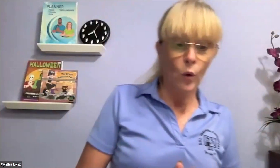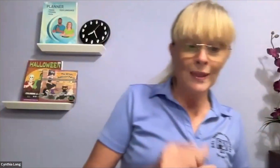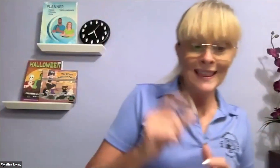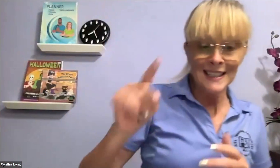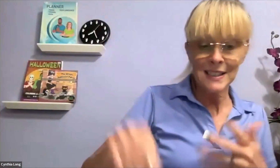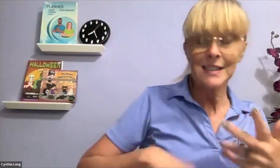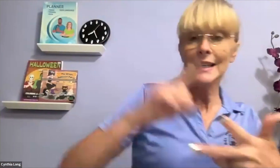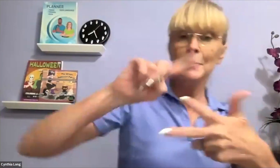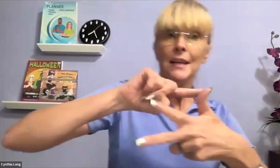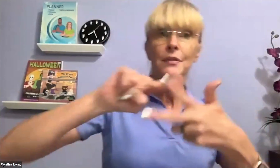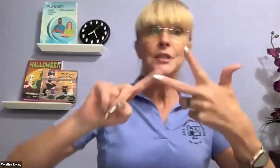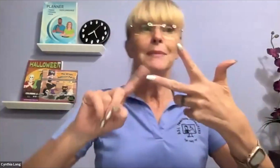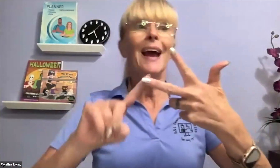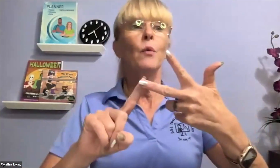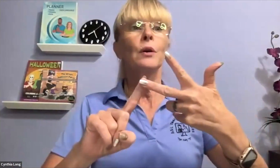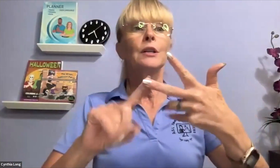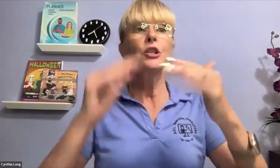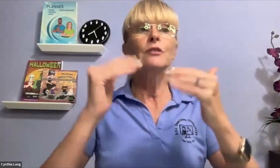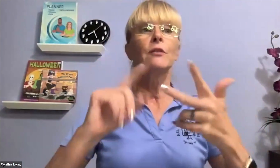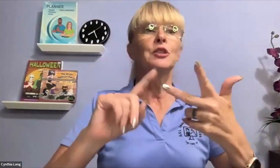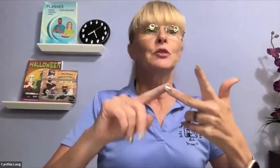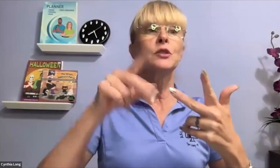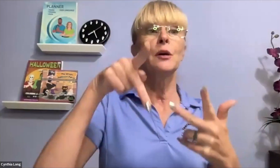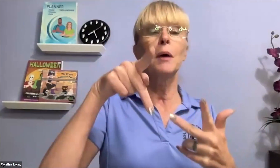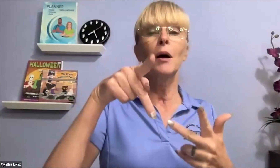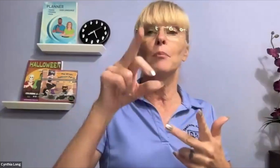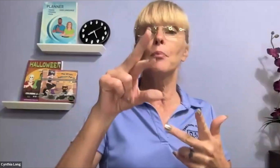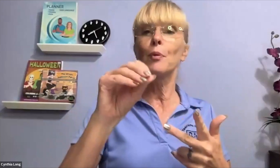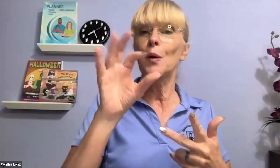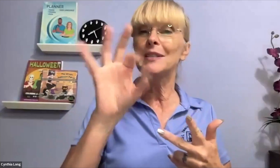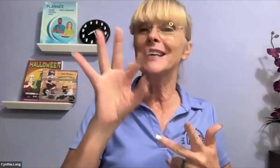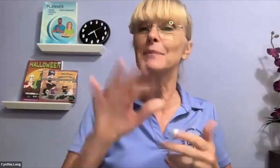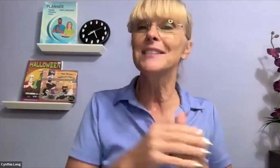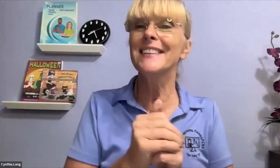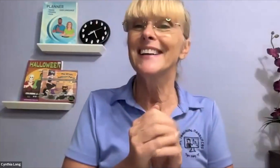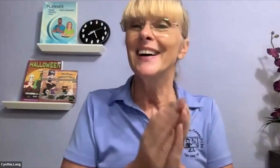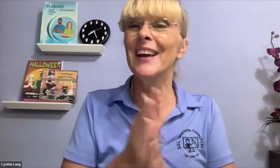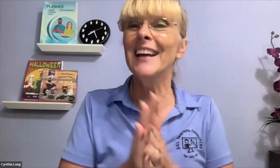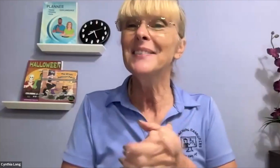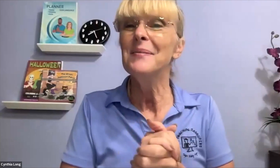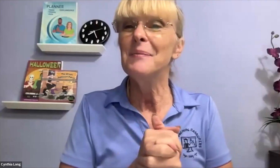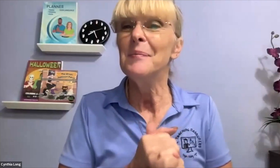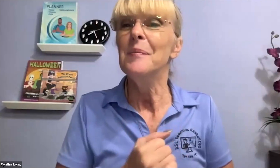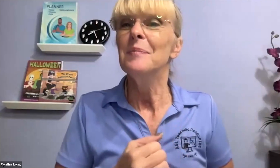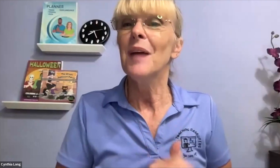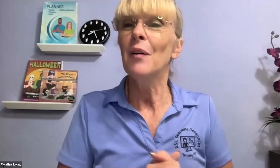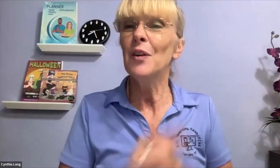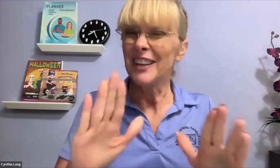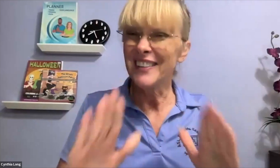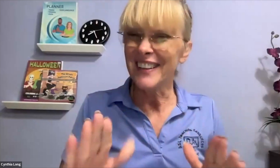So this is, let me give you some now. We're going to shift over to some pro tips. Okay. Oh, good.